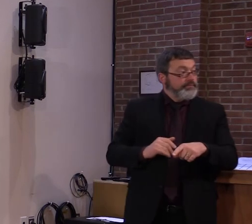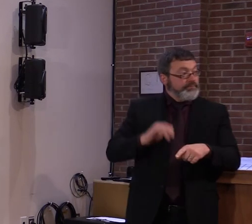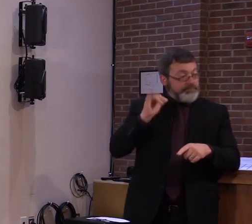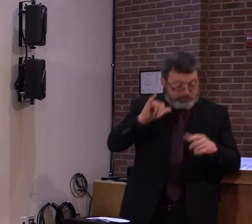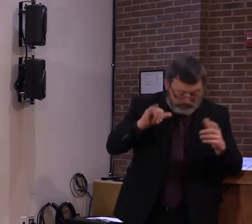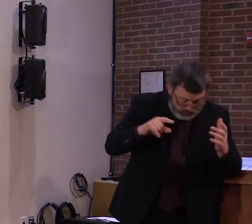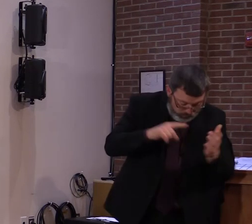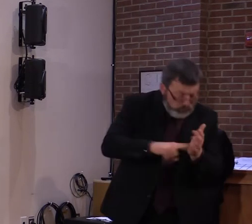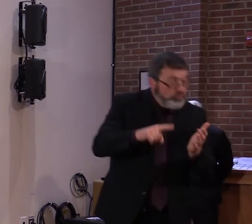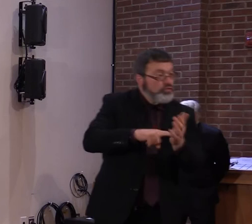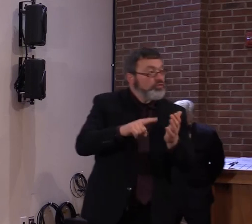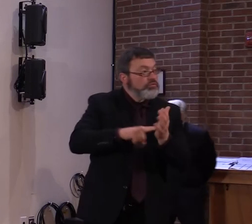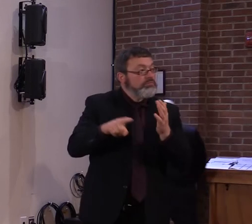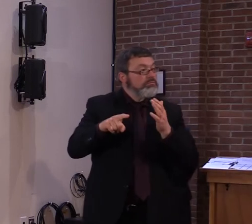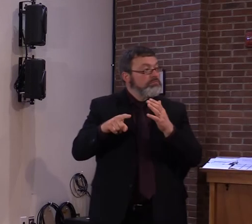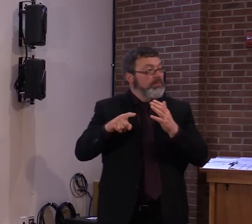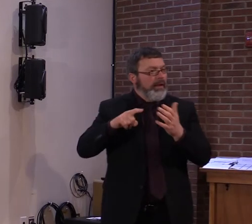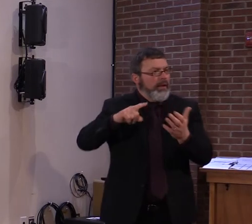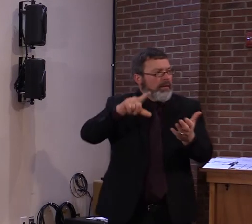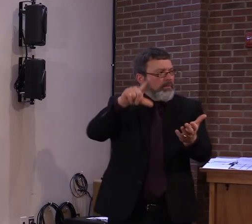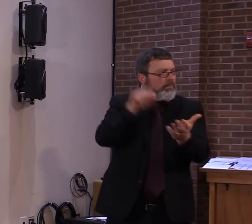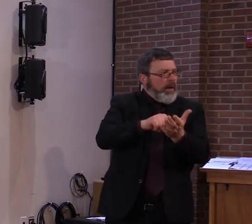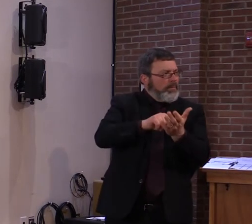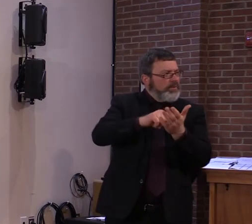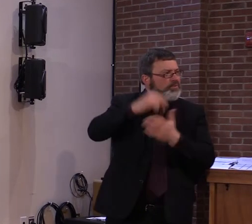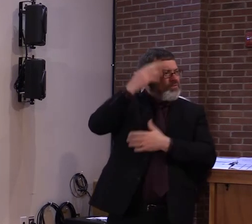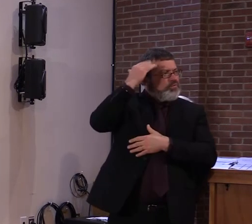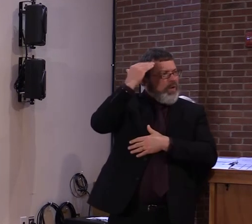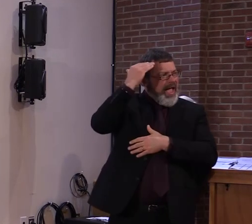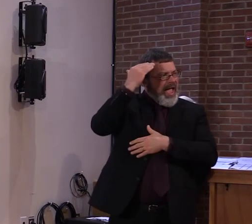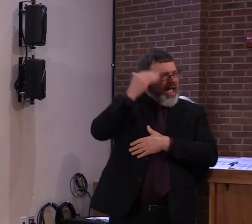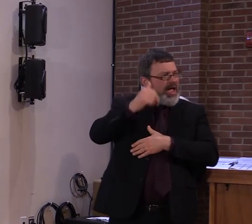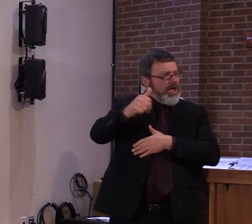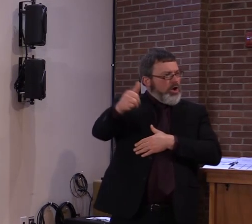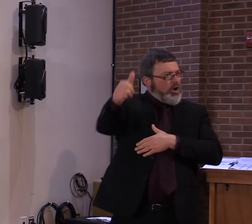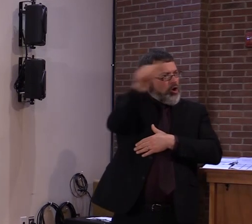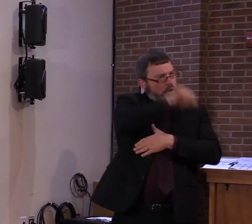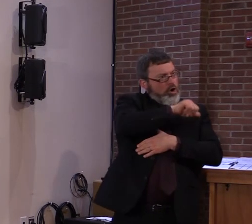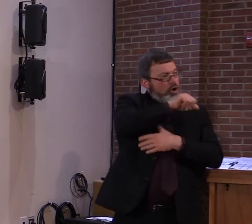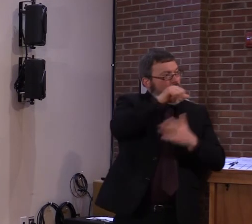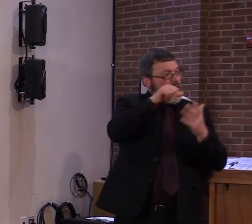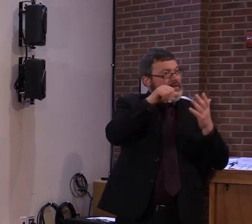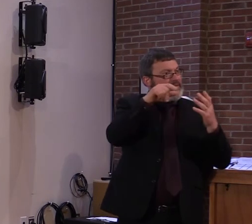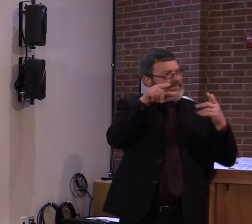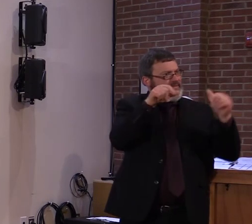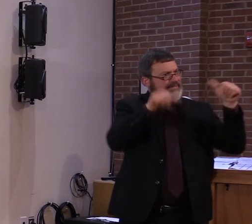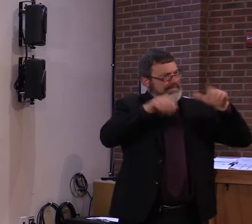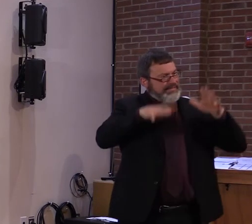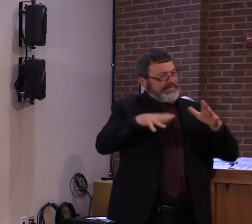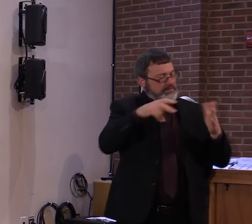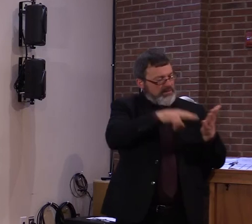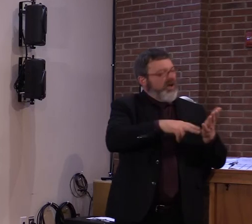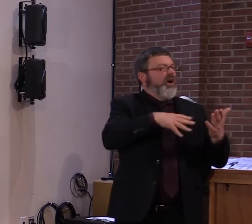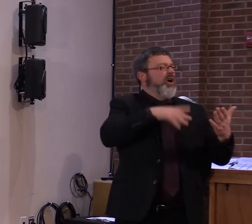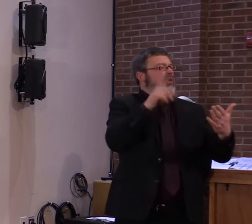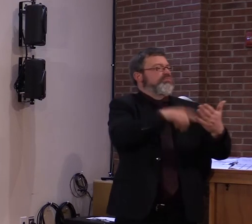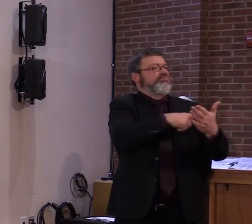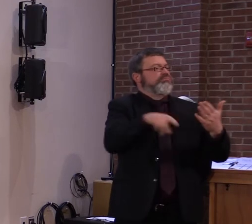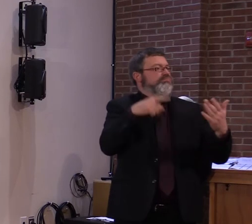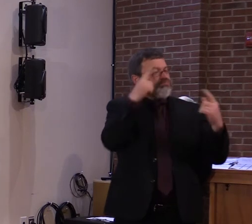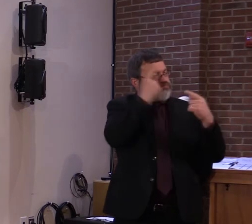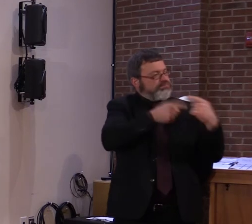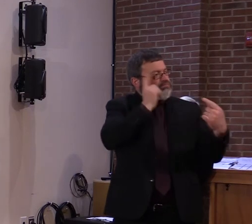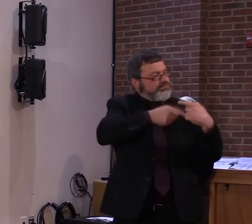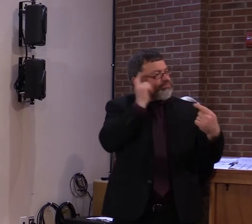public health have weighed in and really felt that we should not use this study to tell people to not